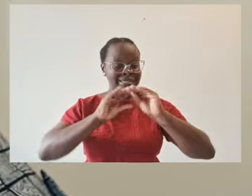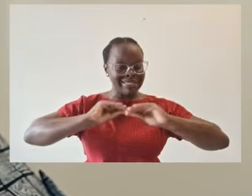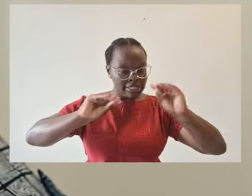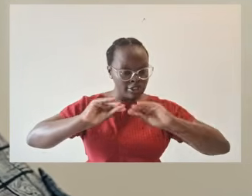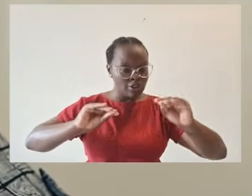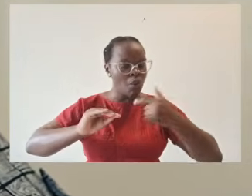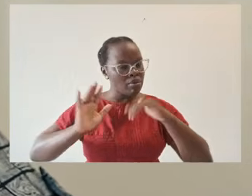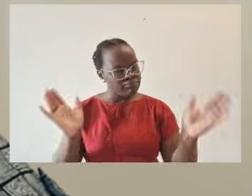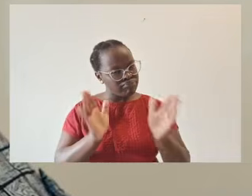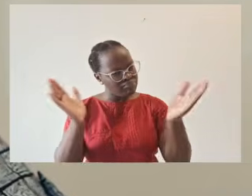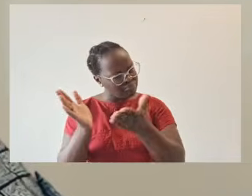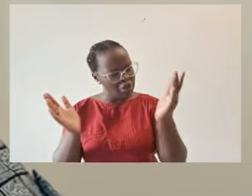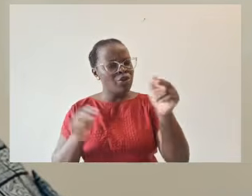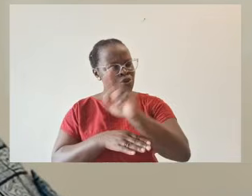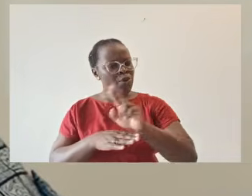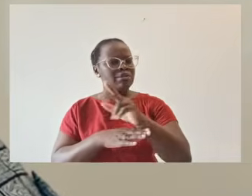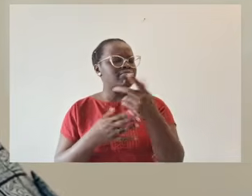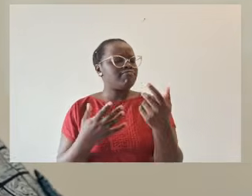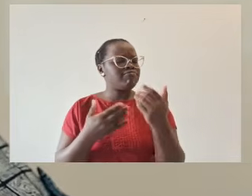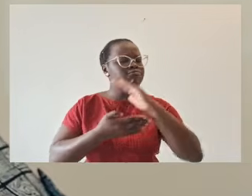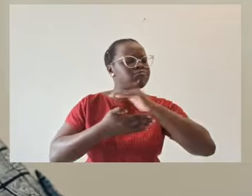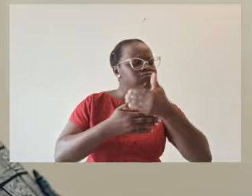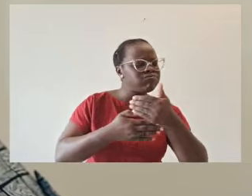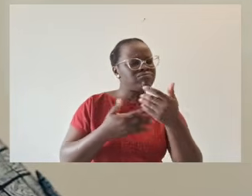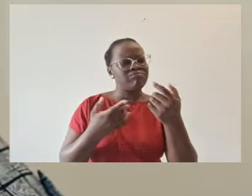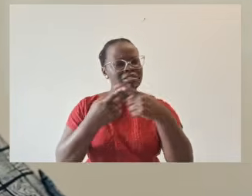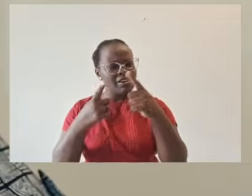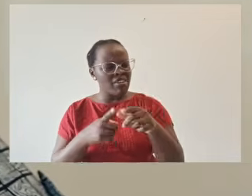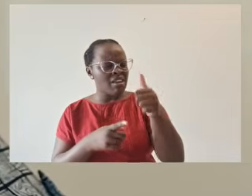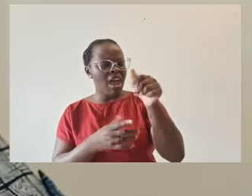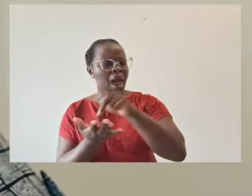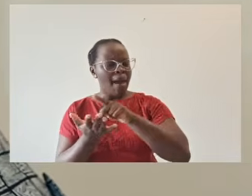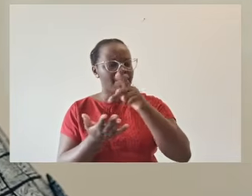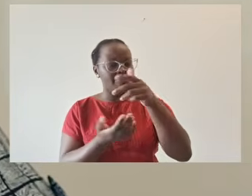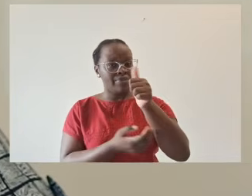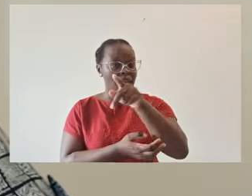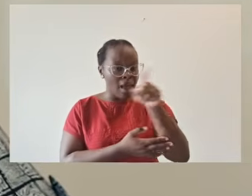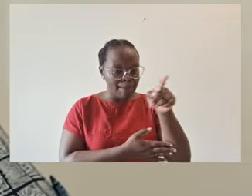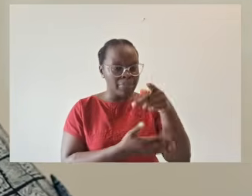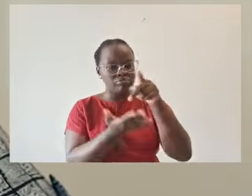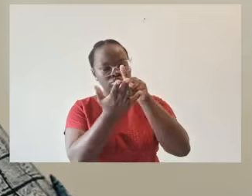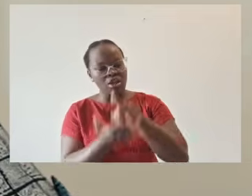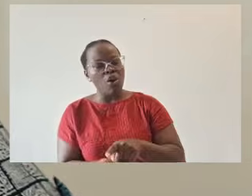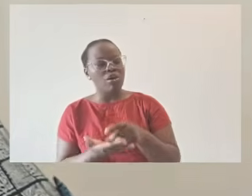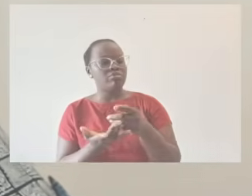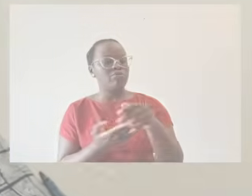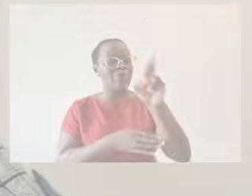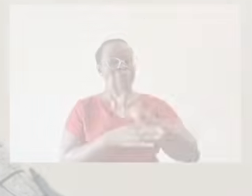we normally encourage them, and they normally use these applications in their almost all the lessons that they are